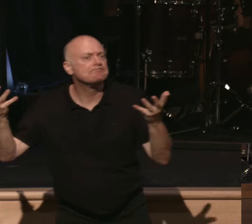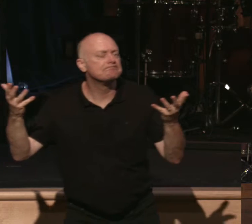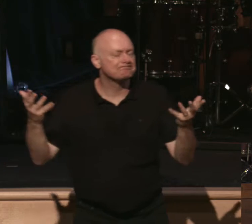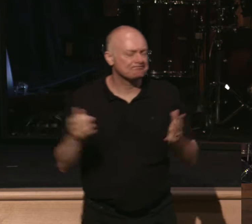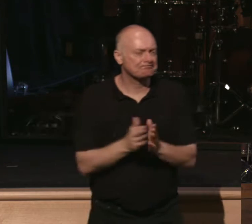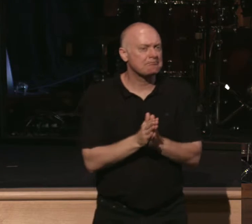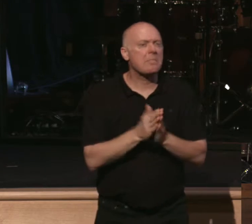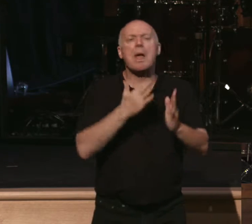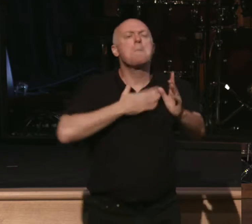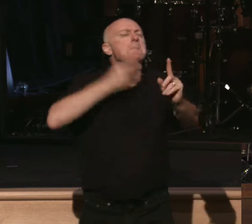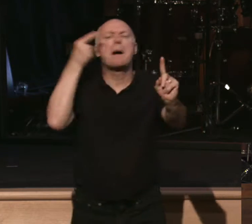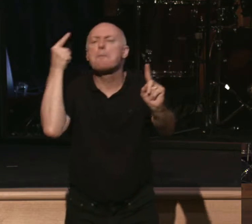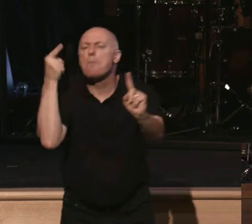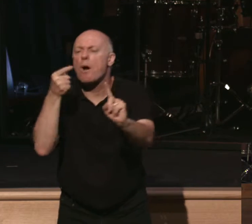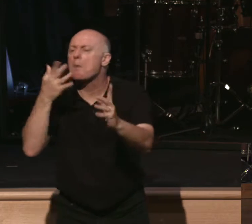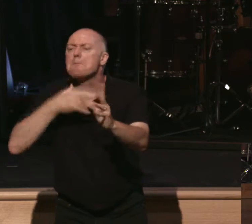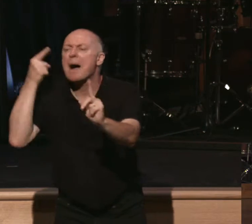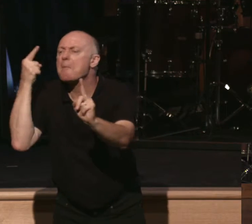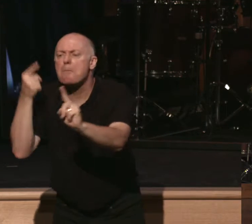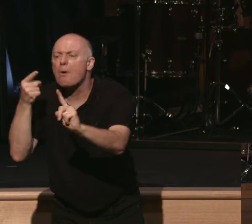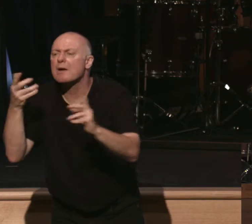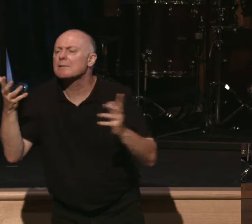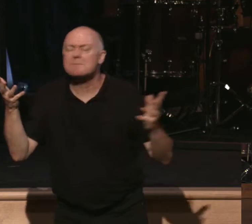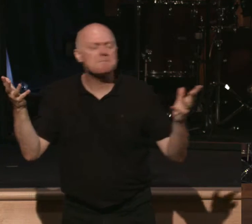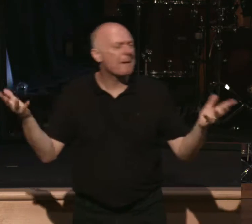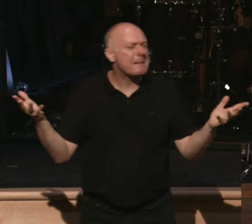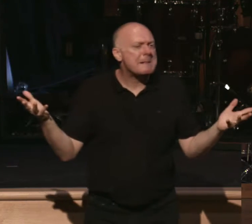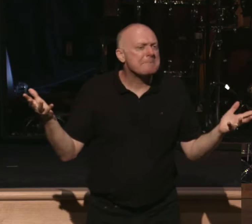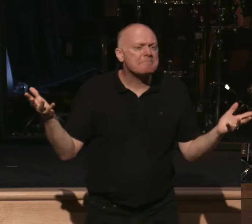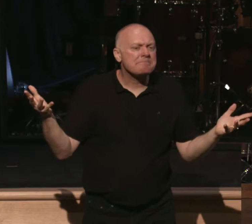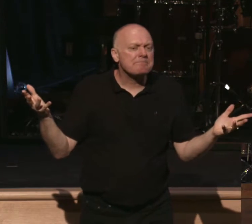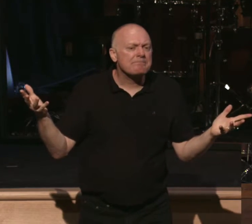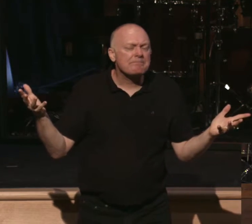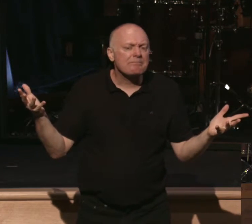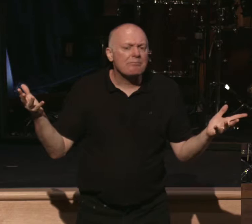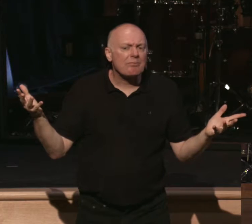So here's the point. Here's the point of this exercise.